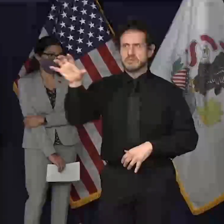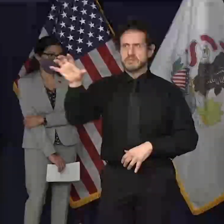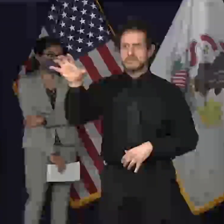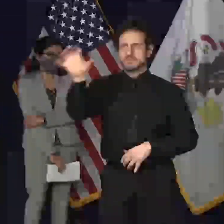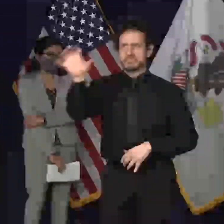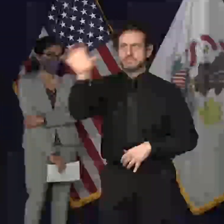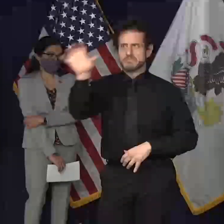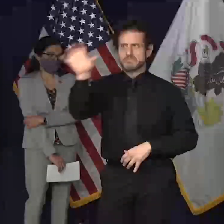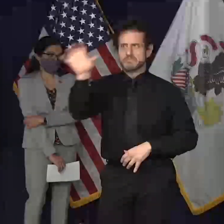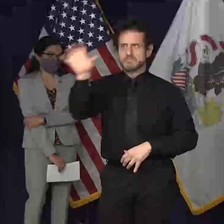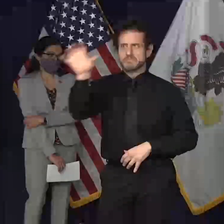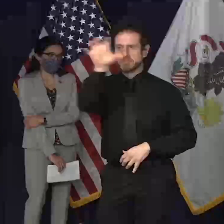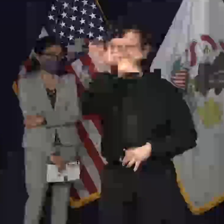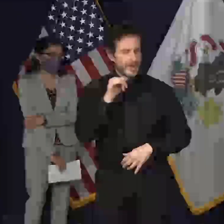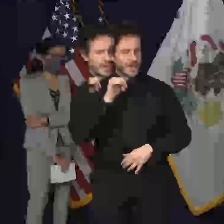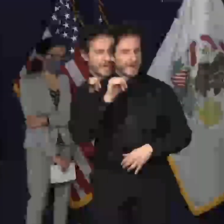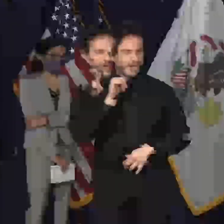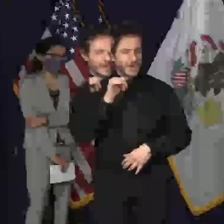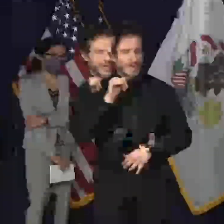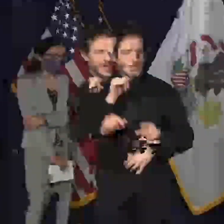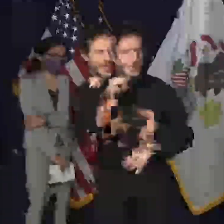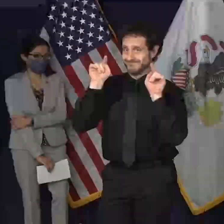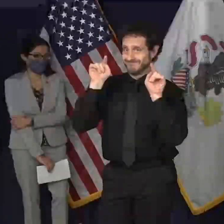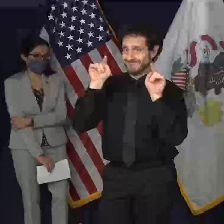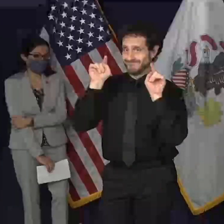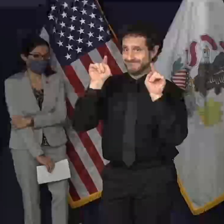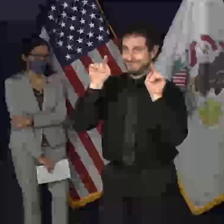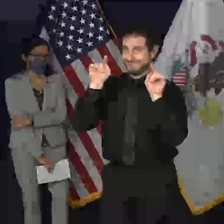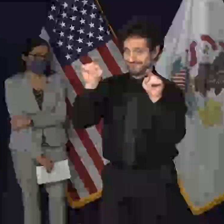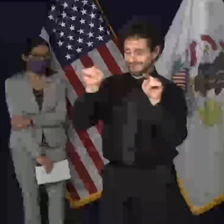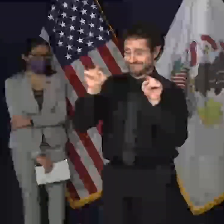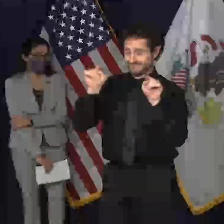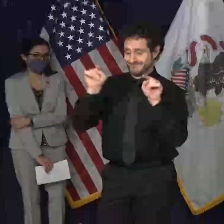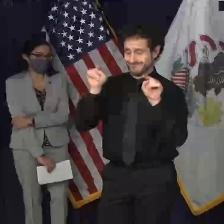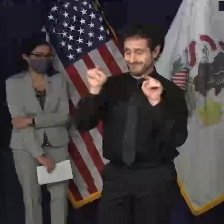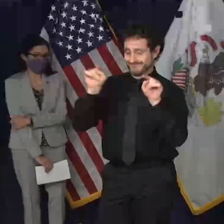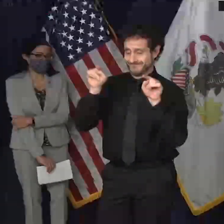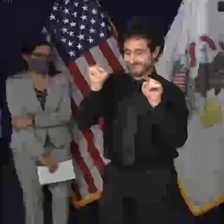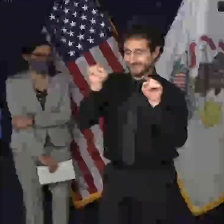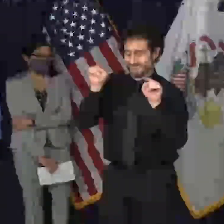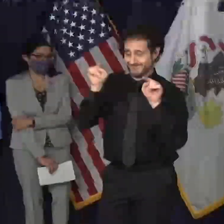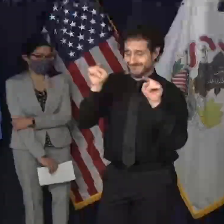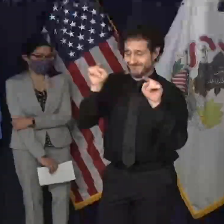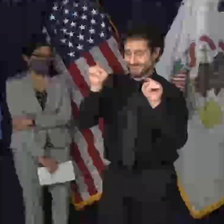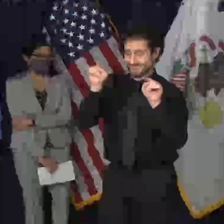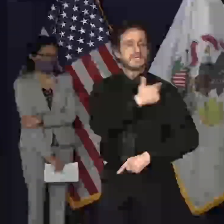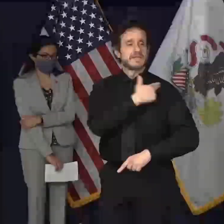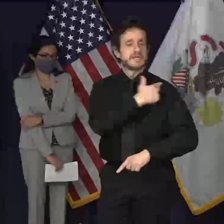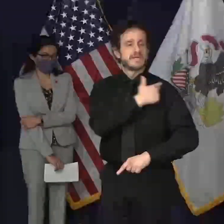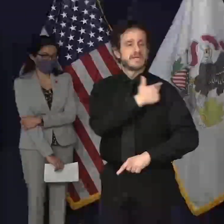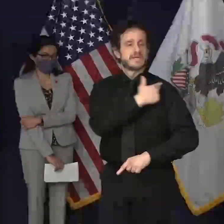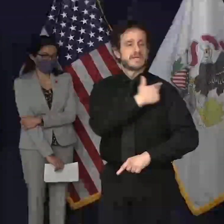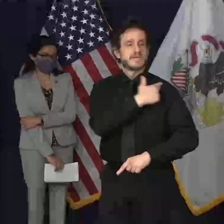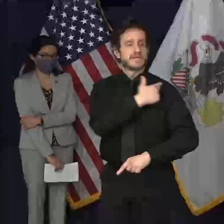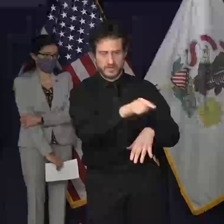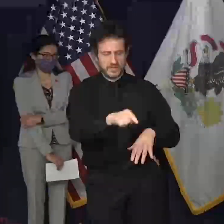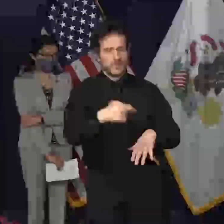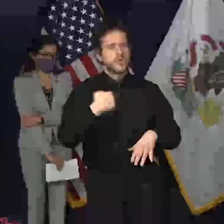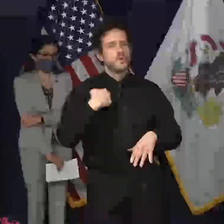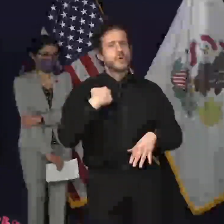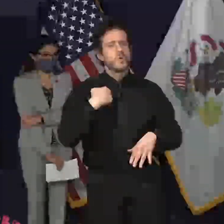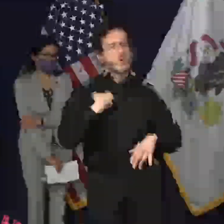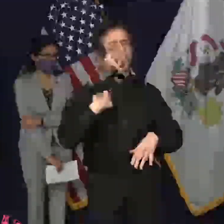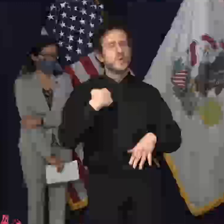to, this is all based upon hospital availability. We thought it would be better and more manageable